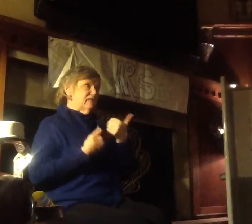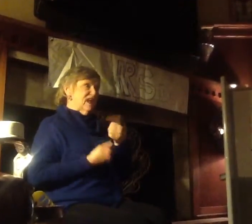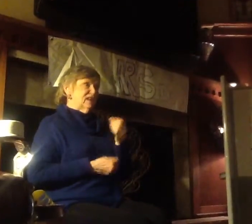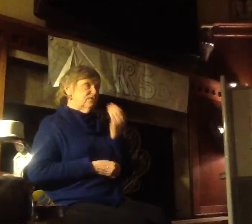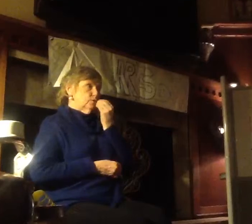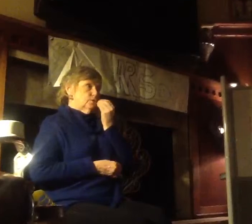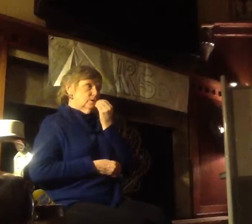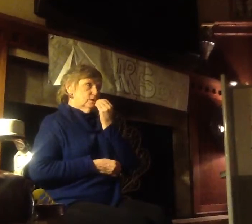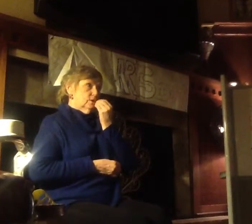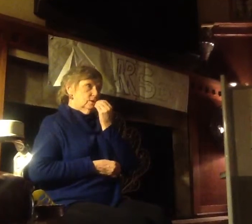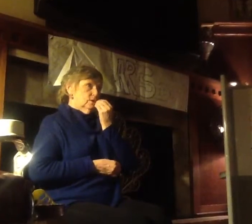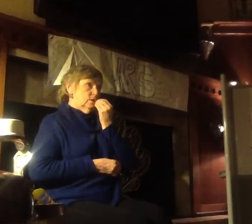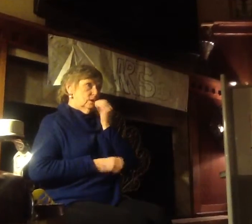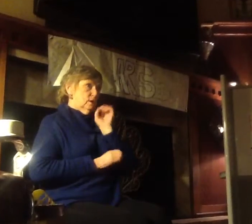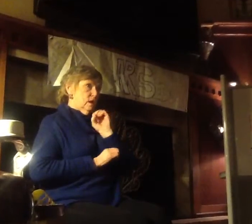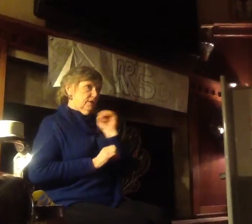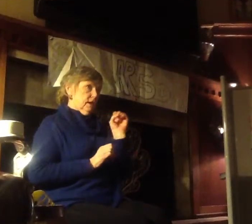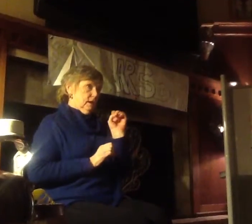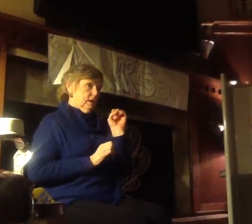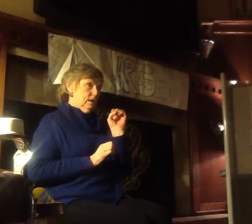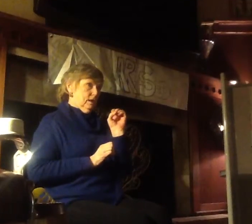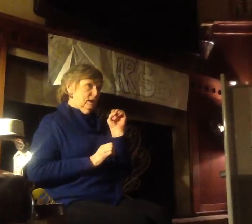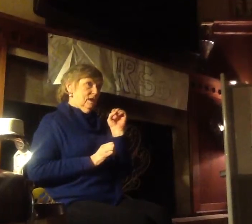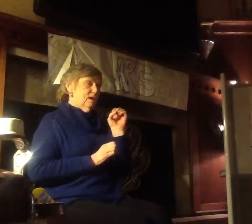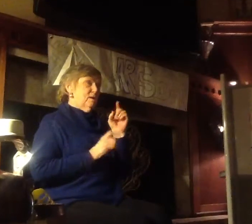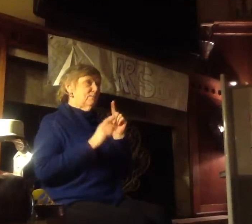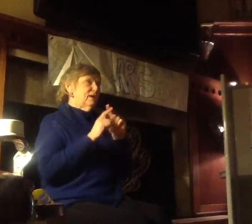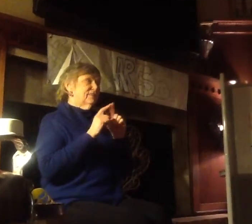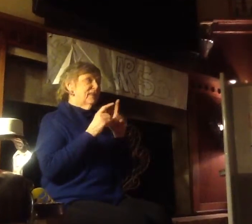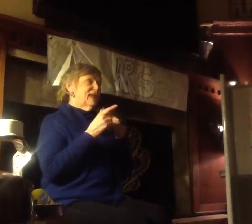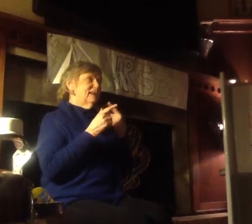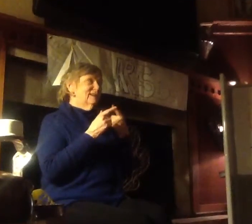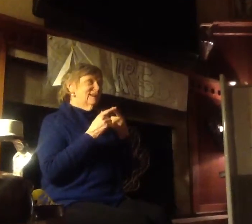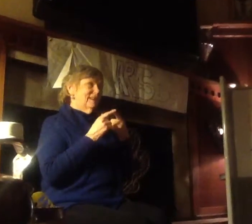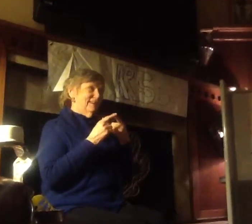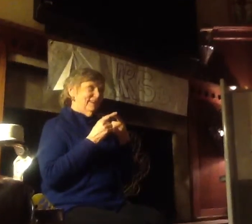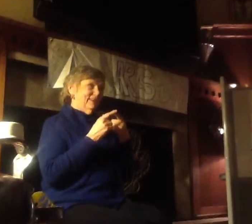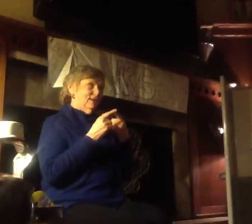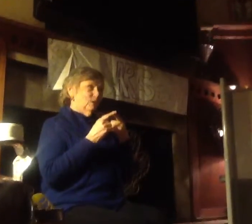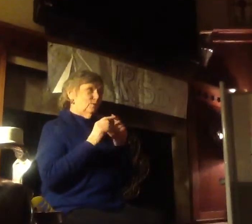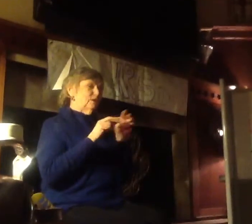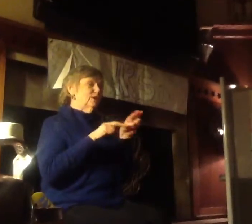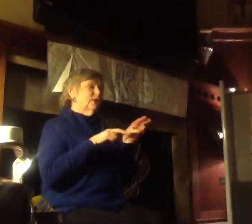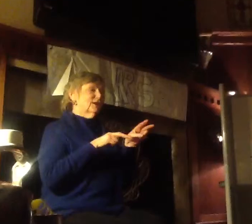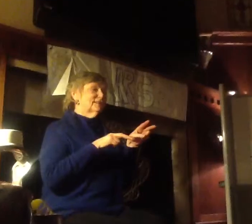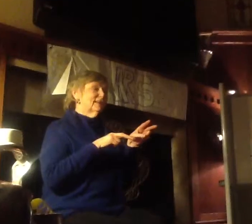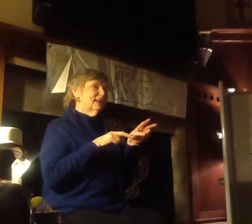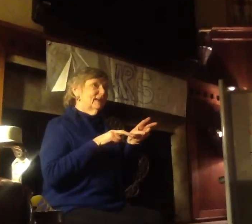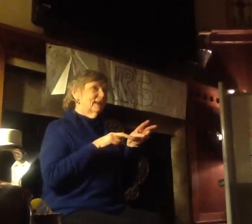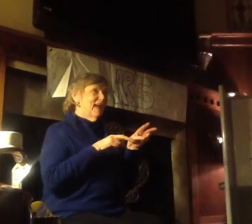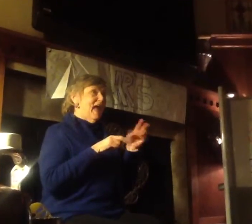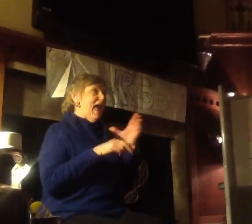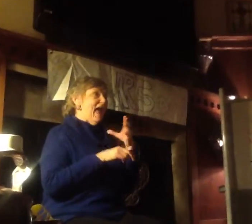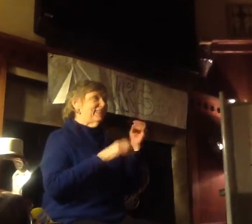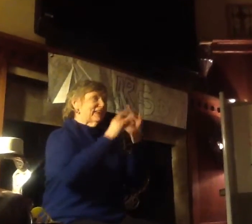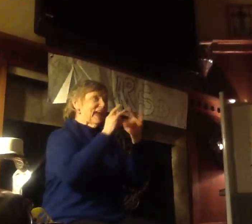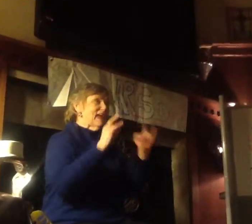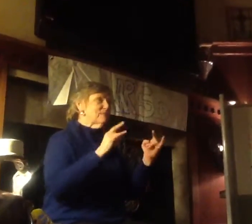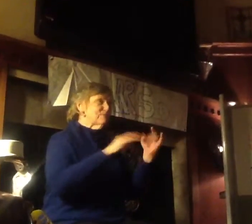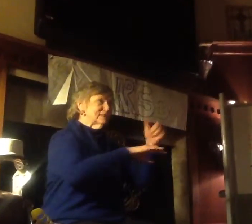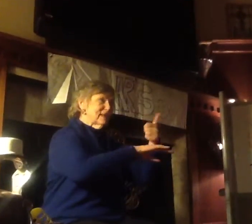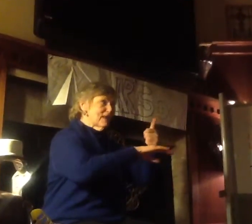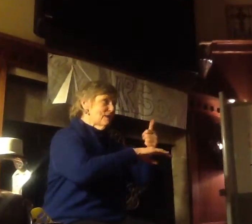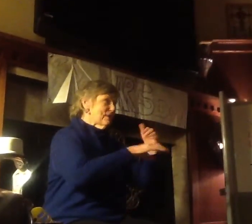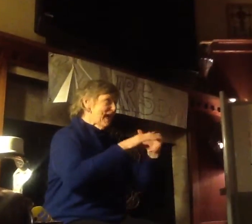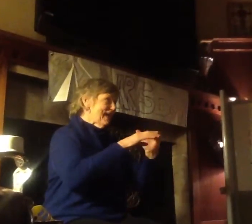didn't have any food. Nothing. But then we looked, and the